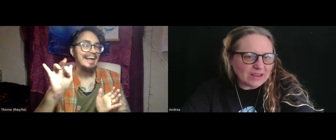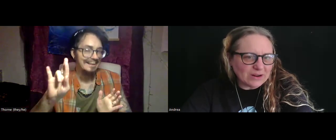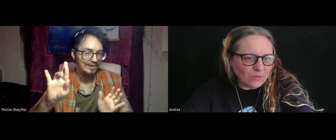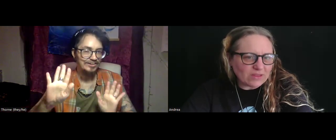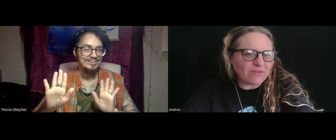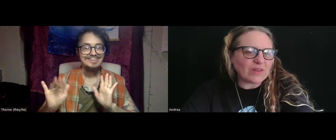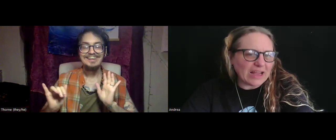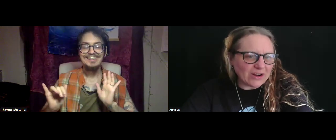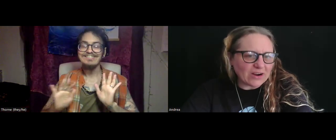with flair,